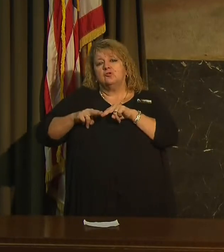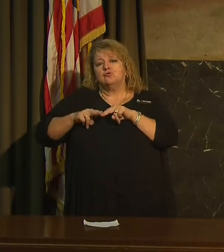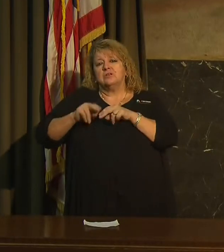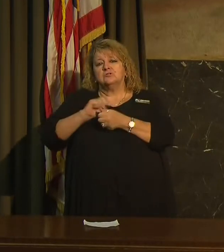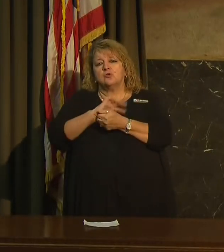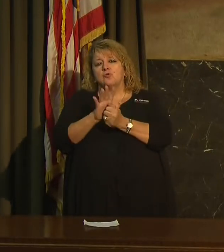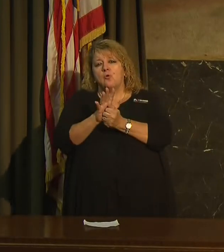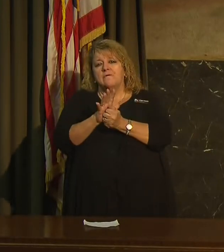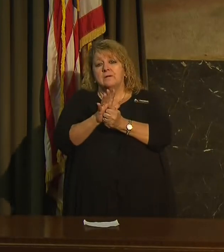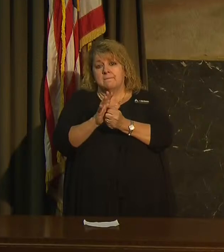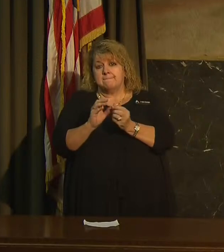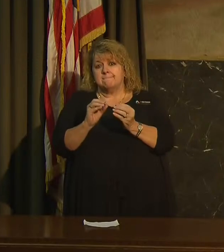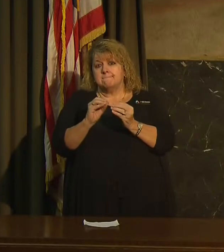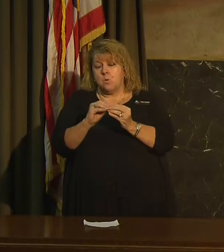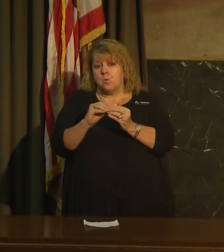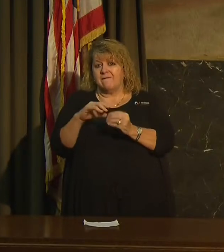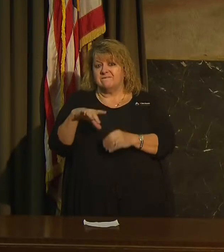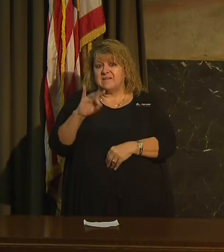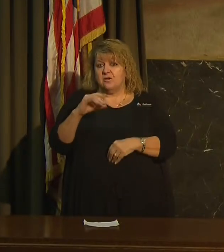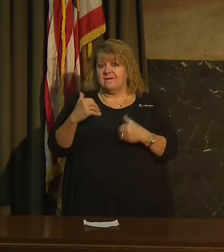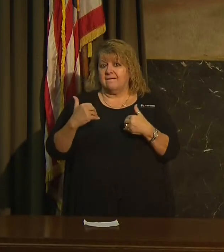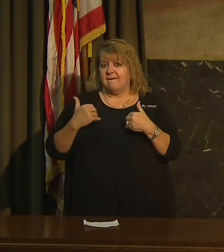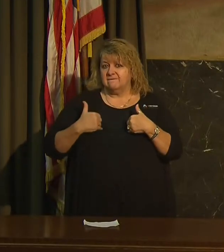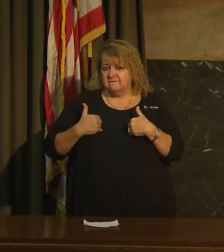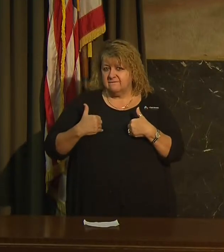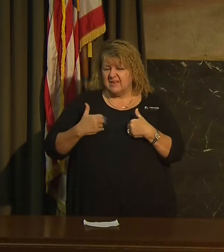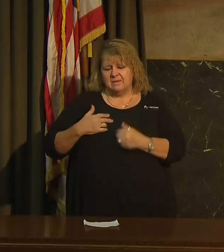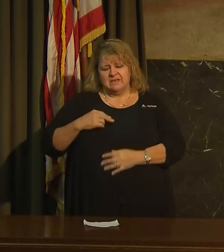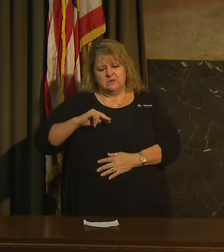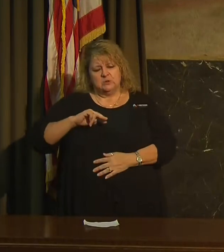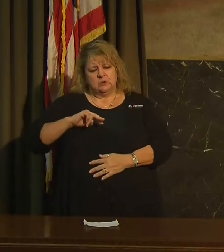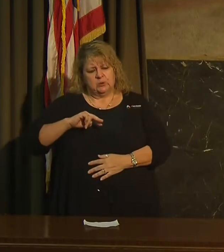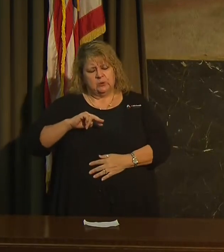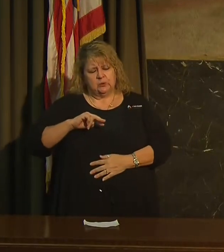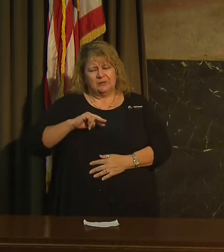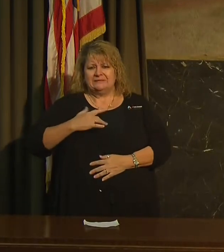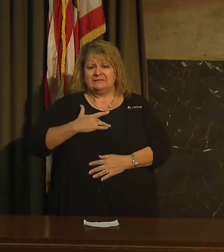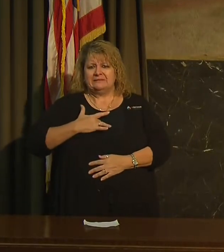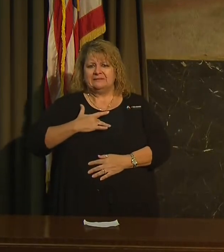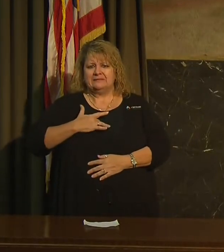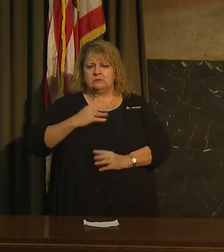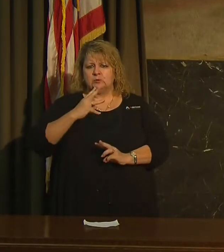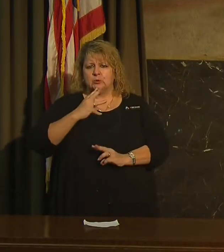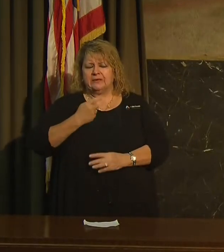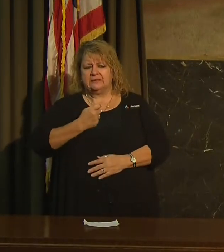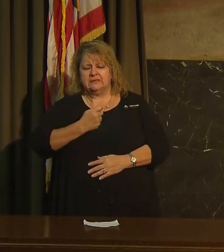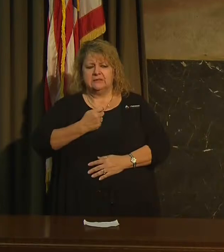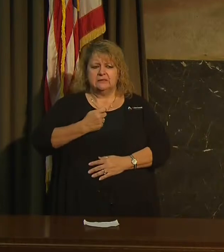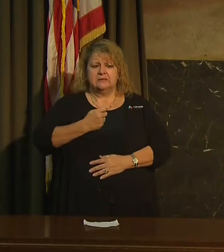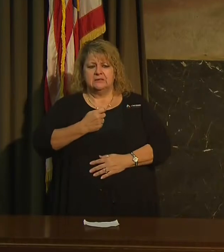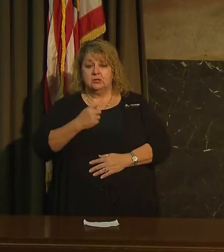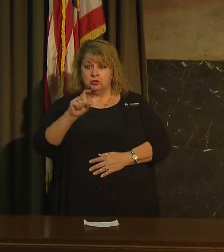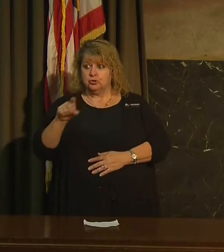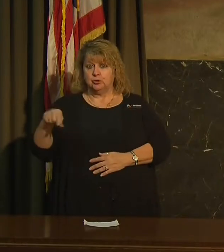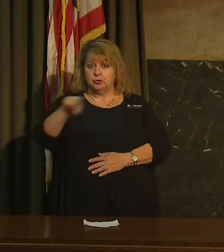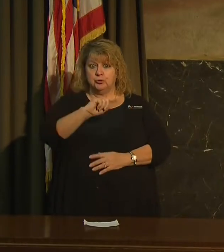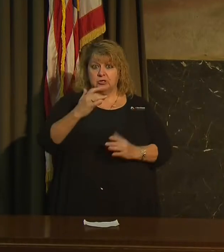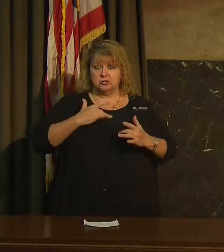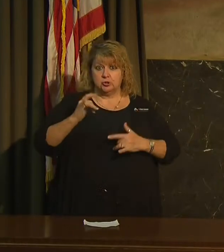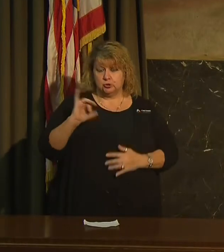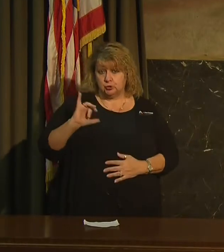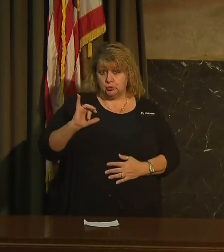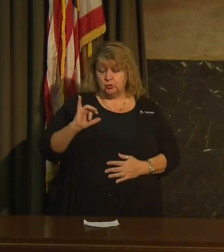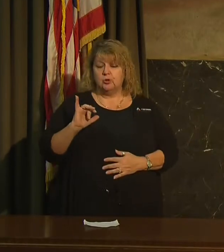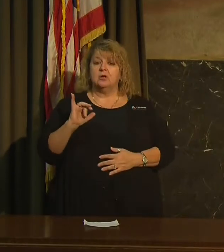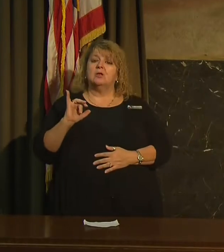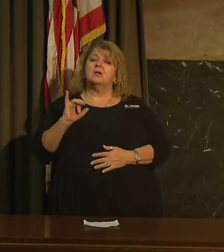of COVID in Louisiana, which concerns me and should concern all of us, especially when you put it into the